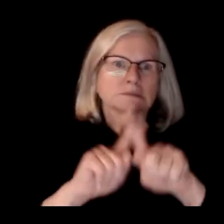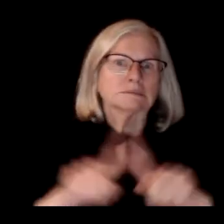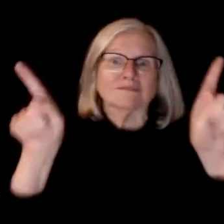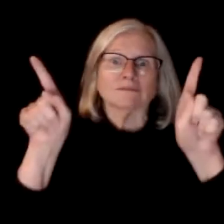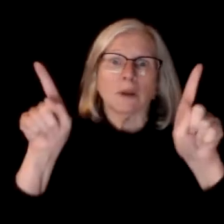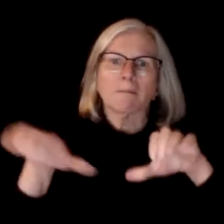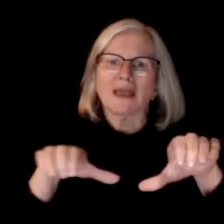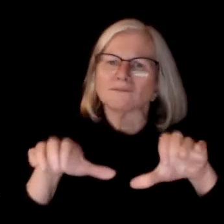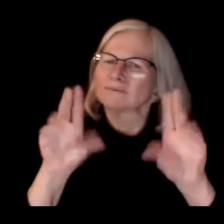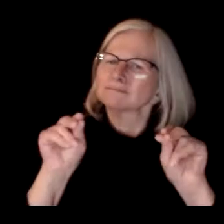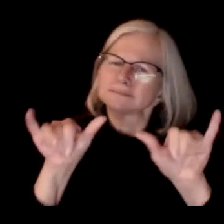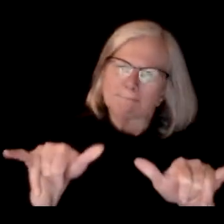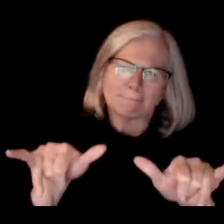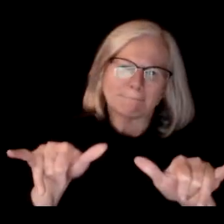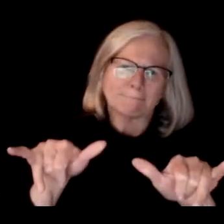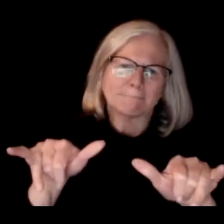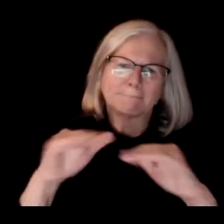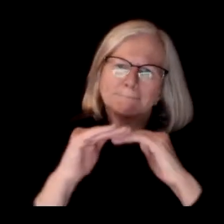Thank you.